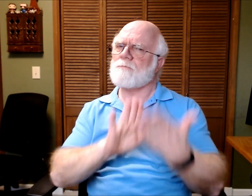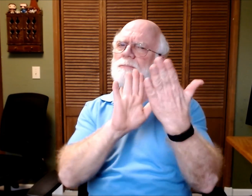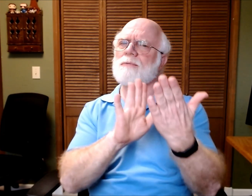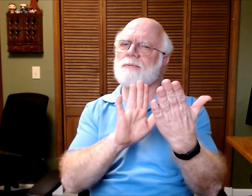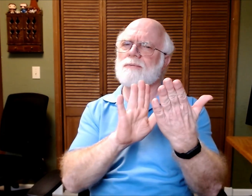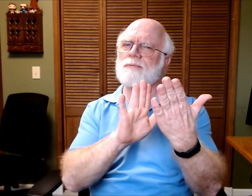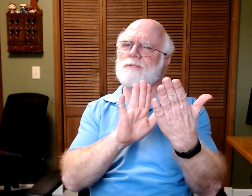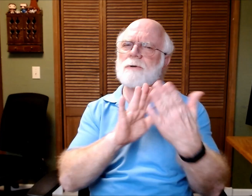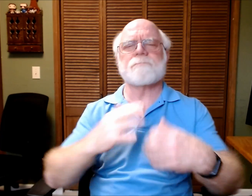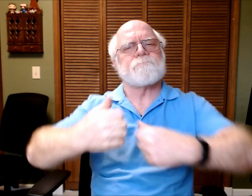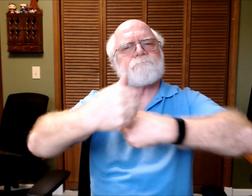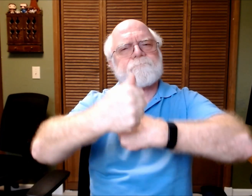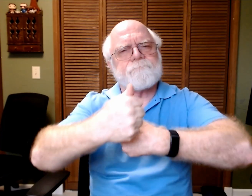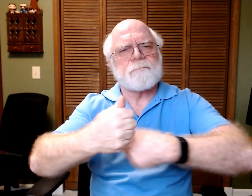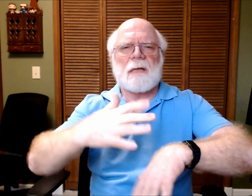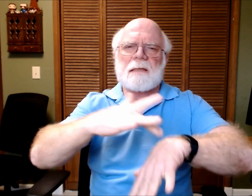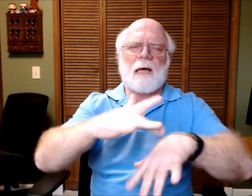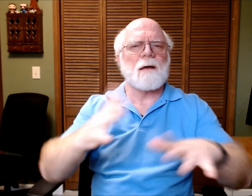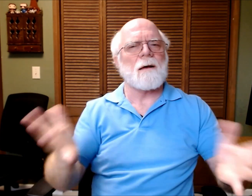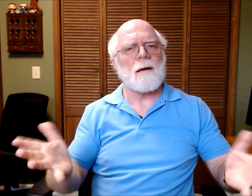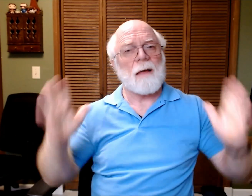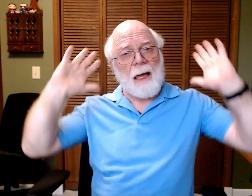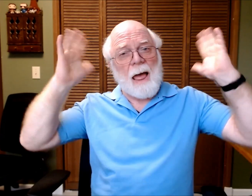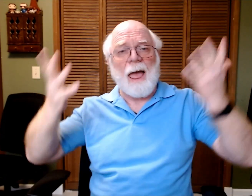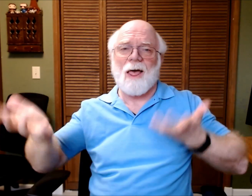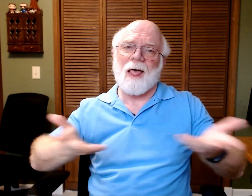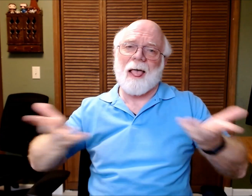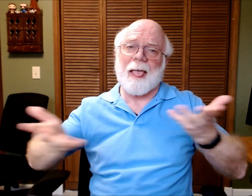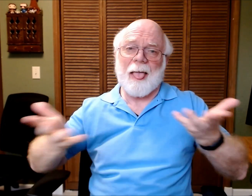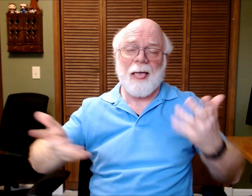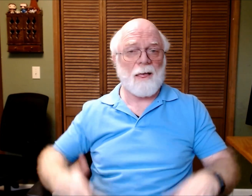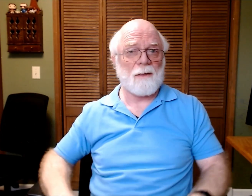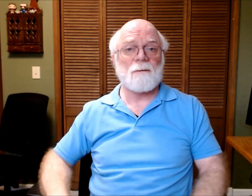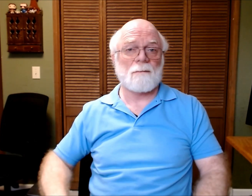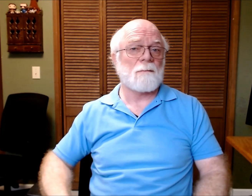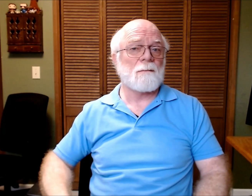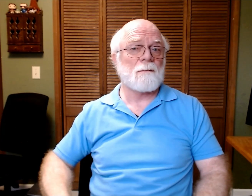prefer to be together, hug each other, you can touch each other. It's just easier to talk with each other.